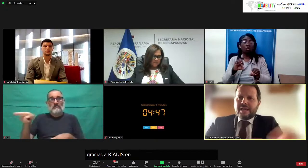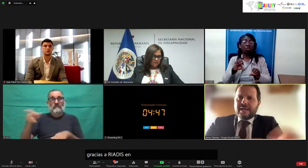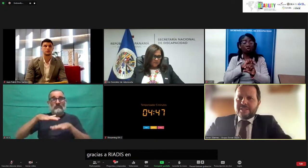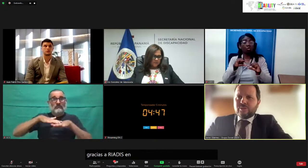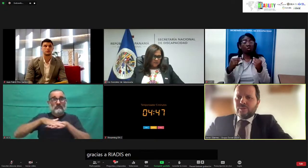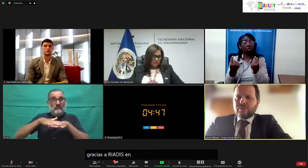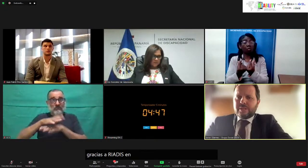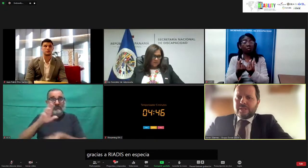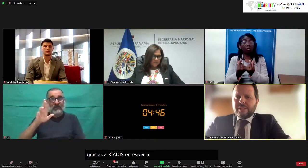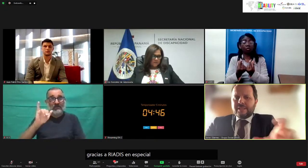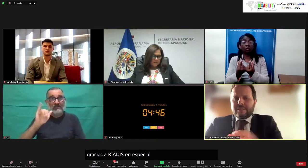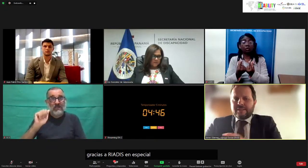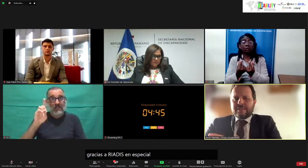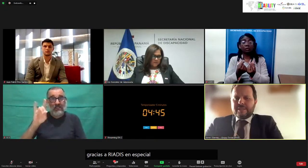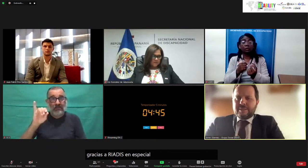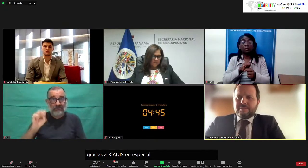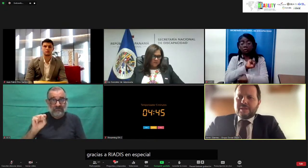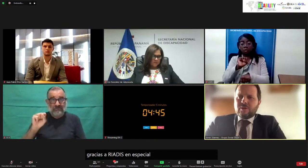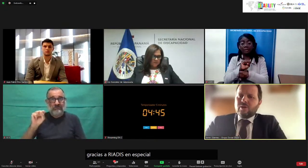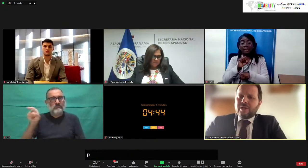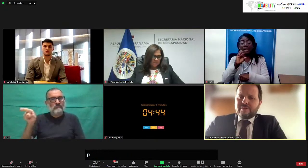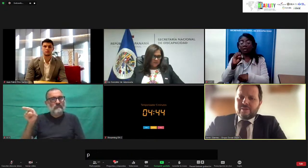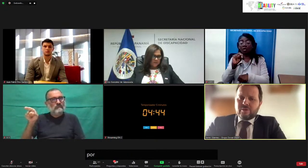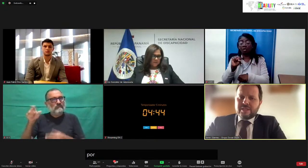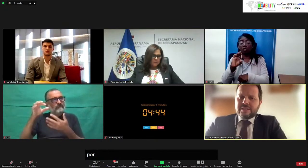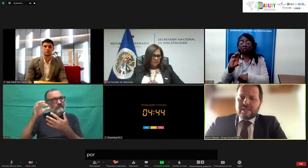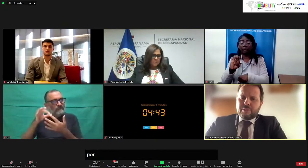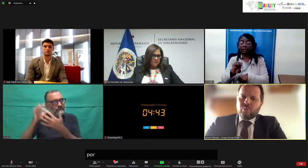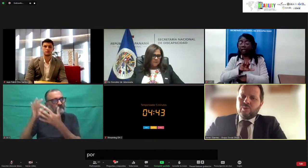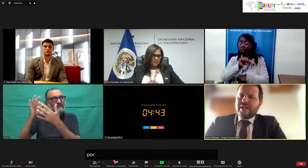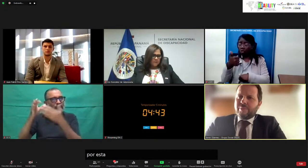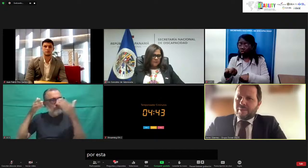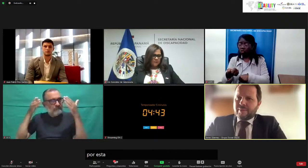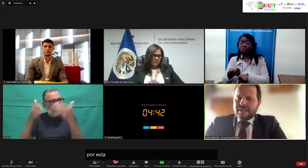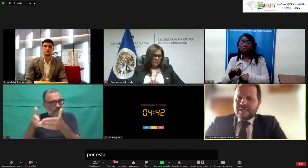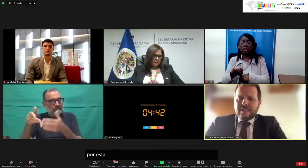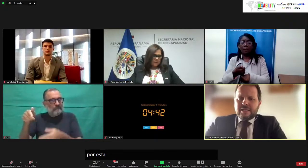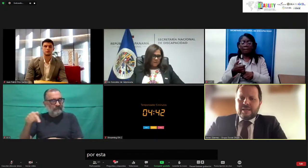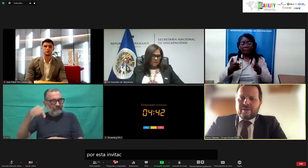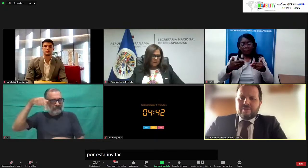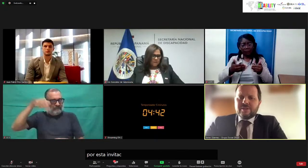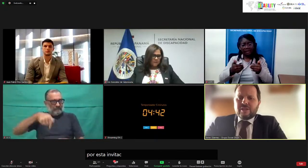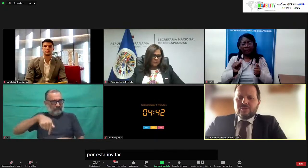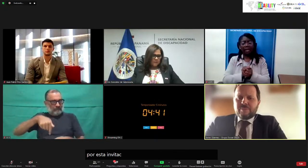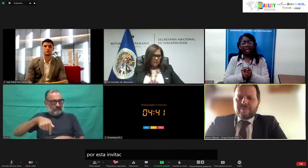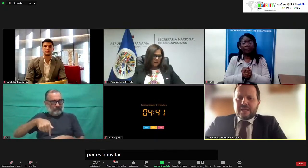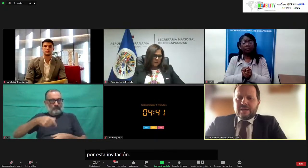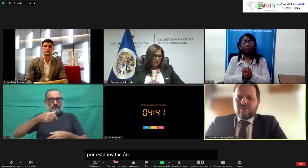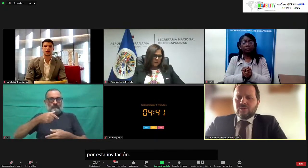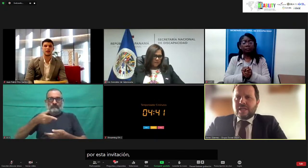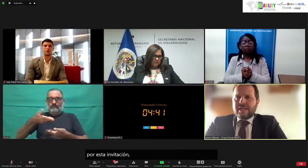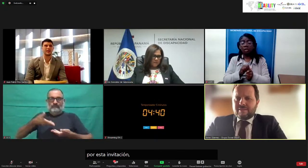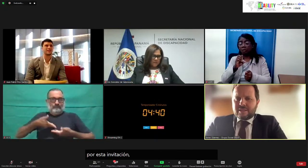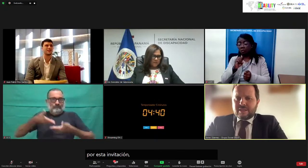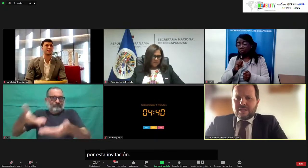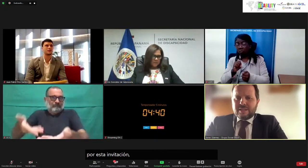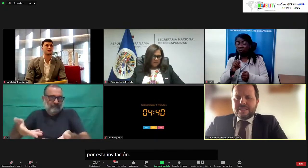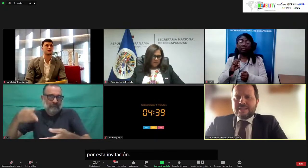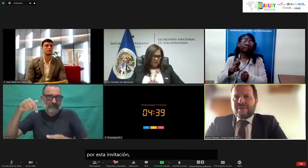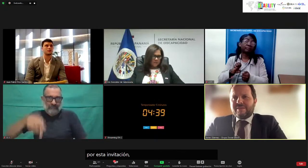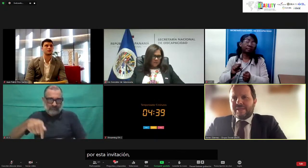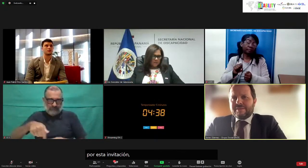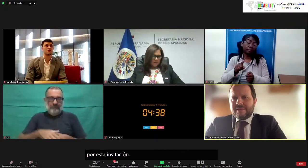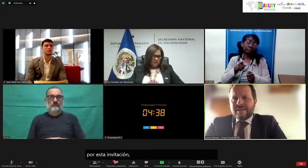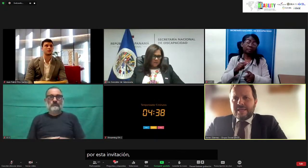for having rupert social onset but other organizers as well the republic of panama